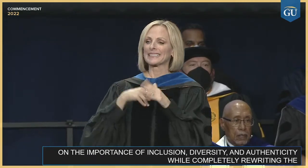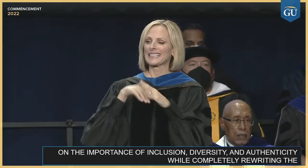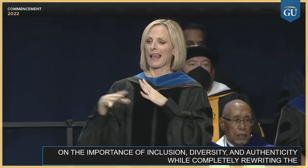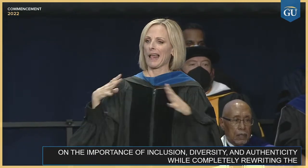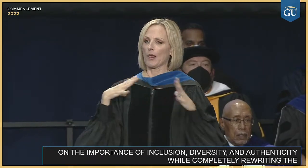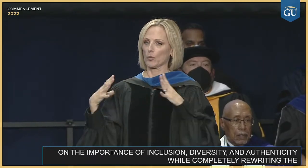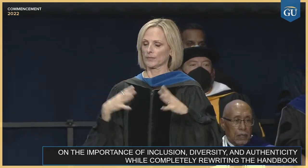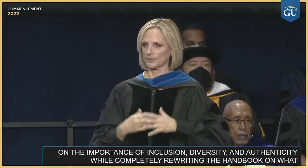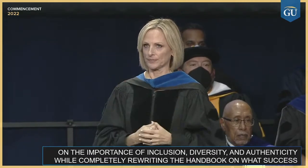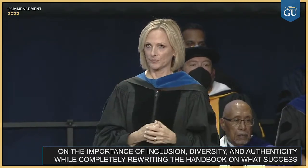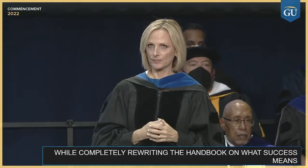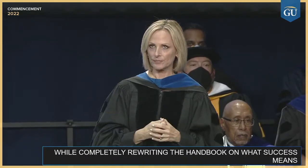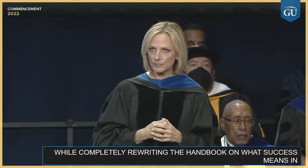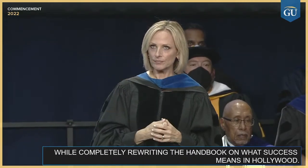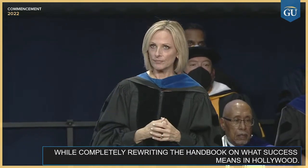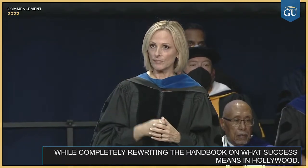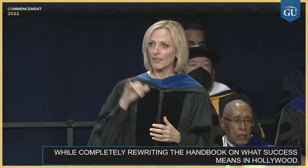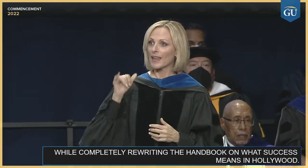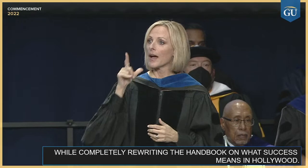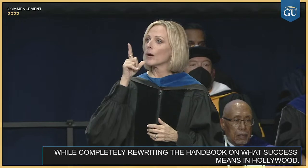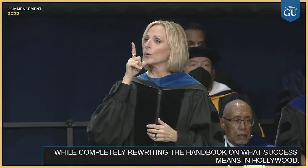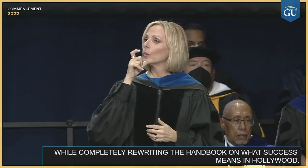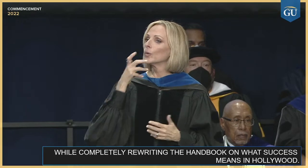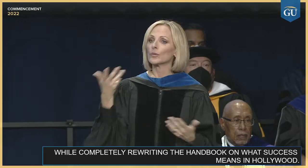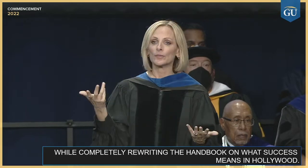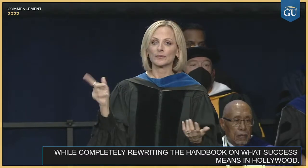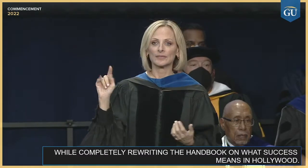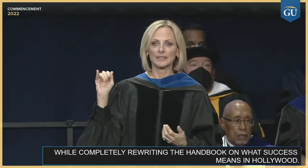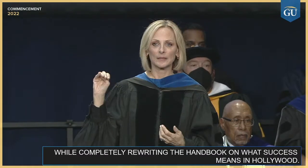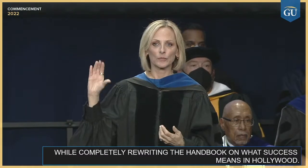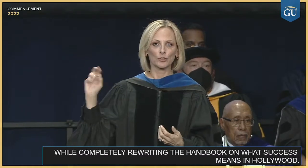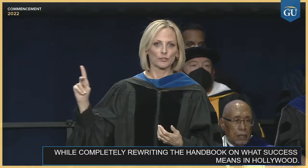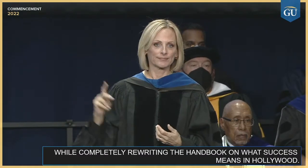means in Hollywood. This man is Tim Cook.